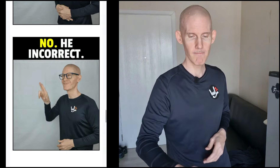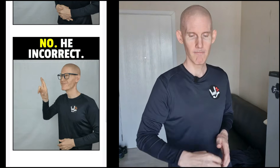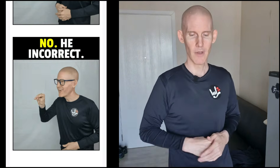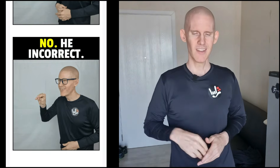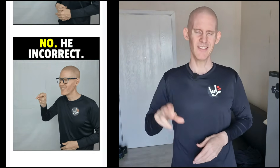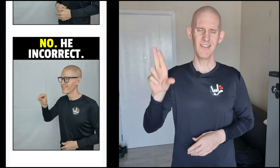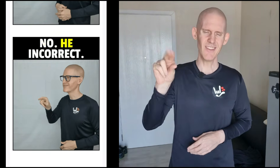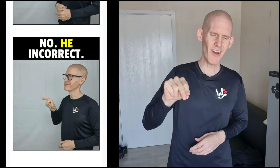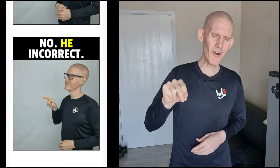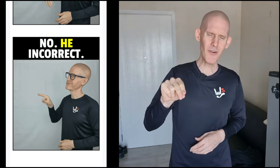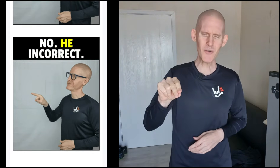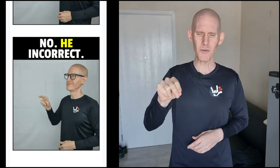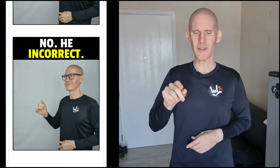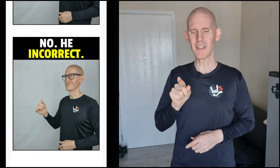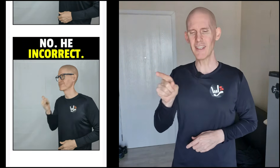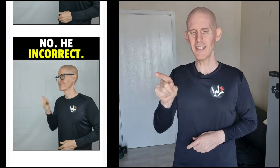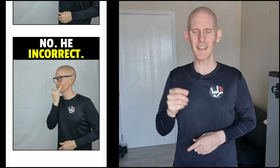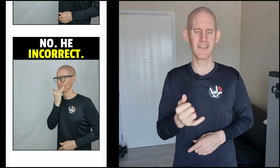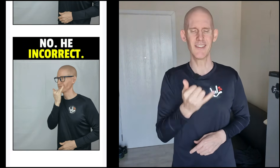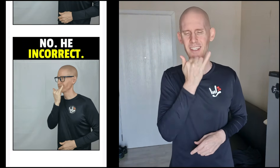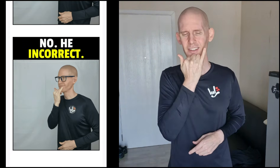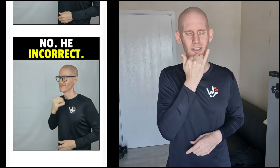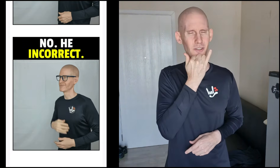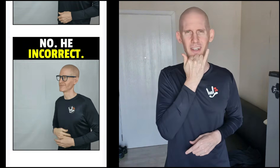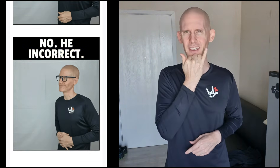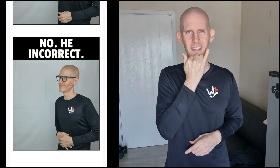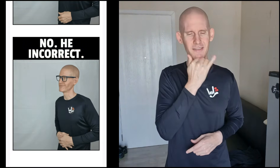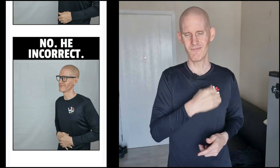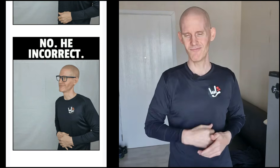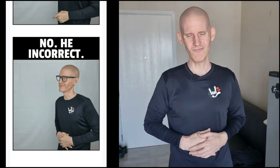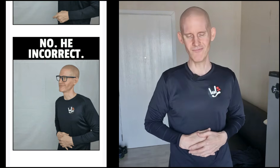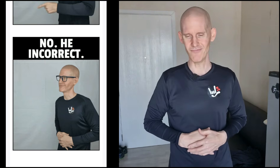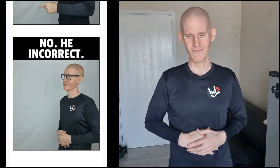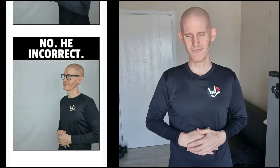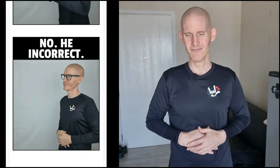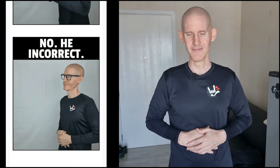side. No, he incorrect.